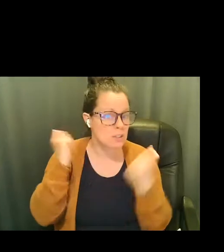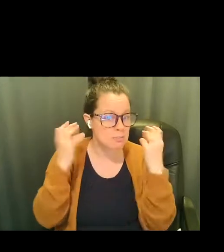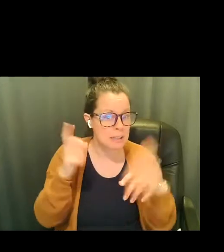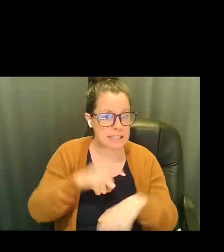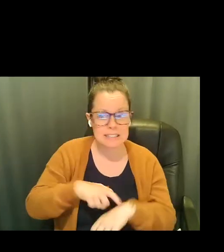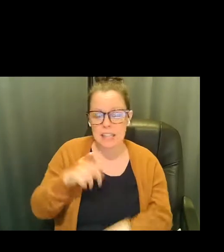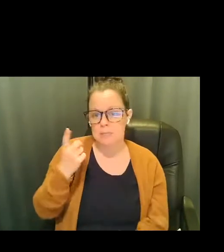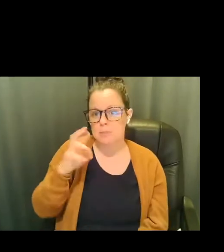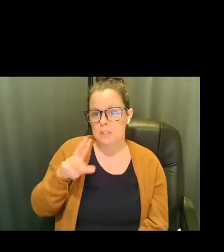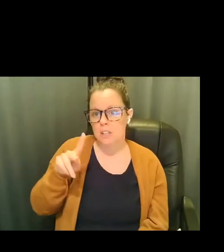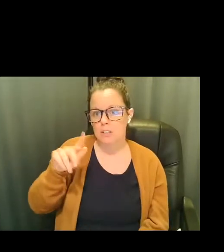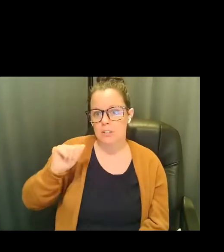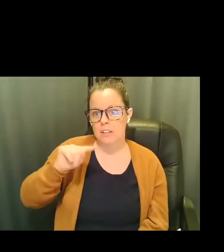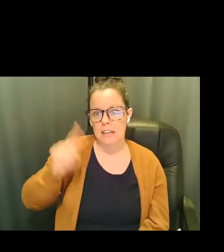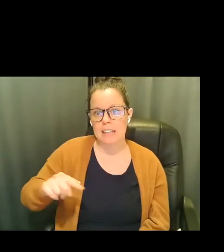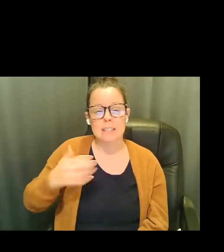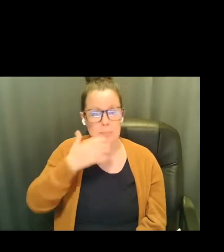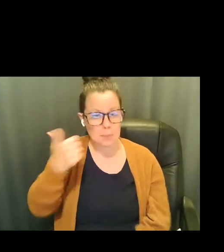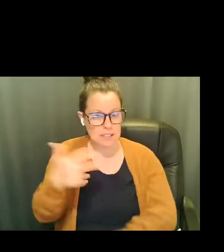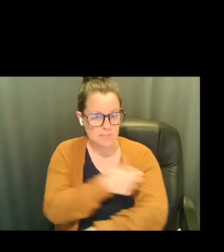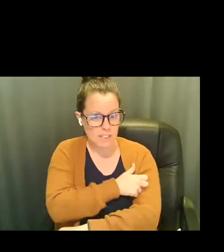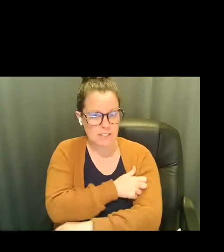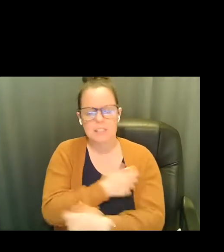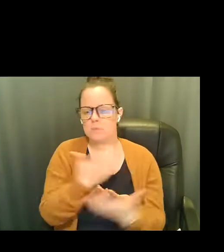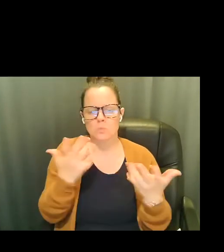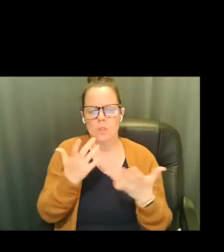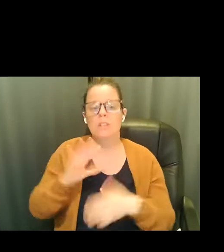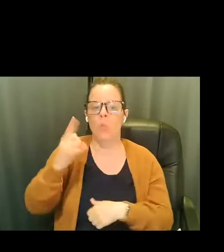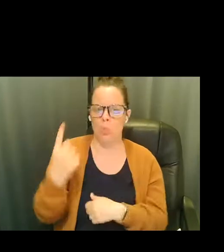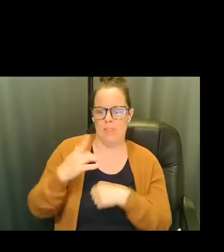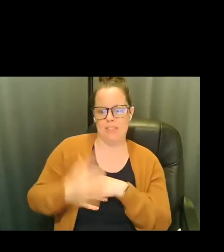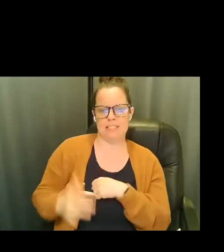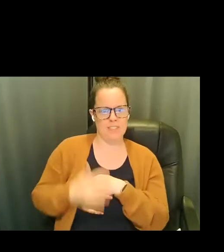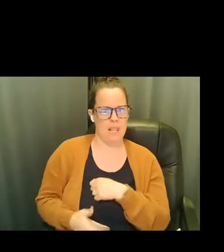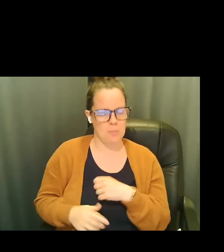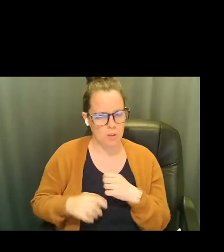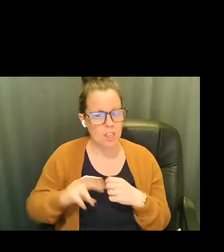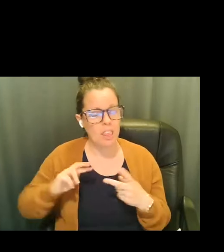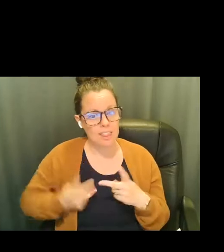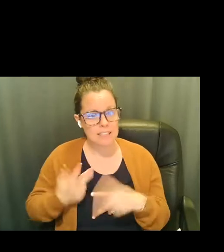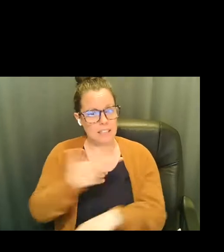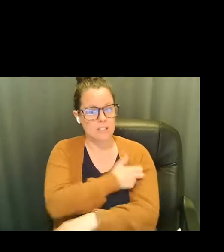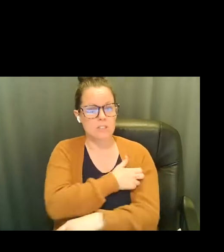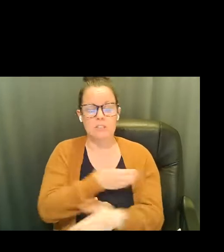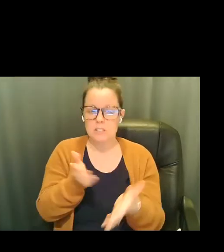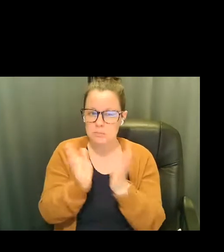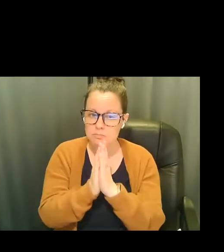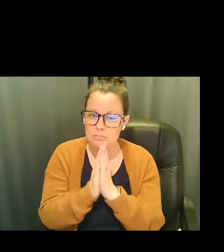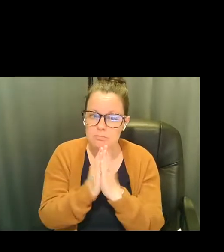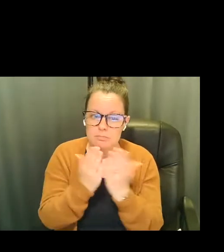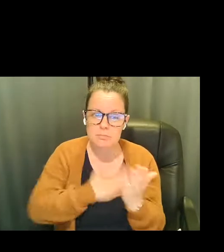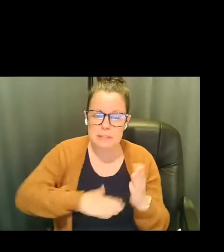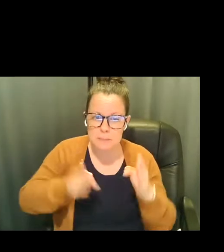Katz, the best vaccine to take is the one that's available to you. For second doses, we ask that you pay close attention to